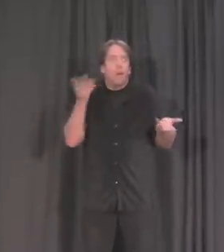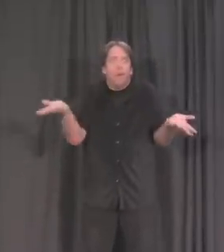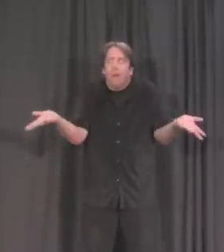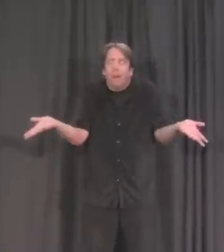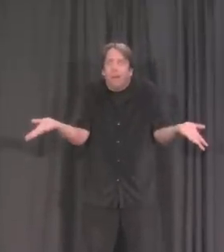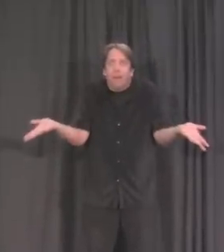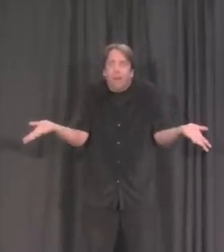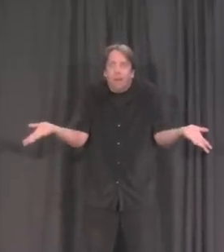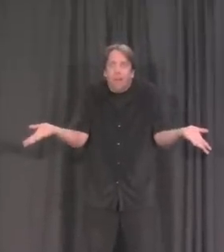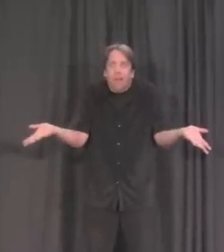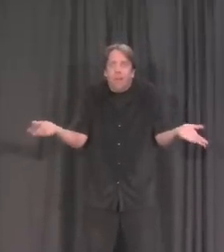sex?